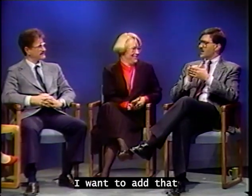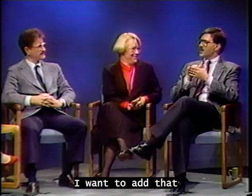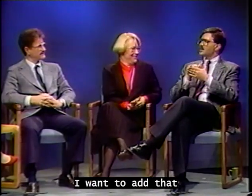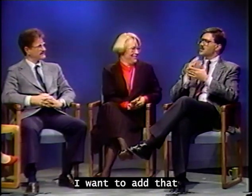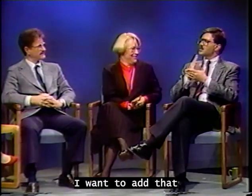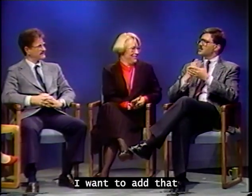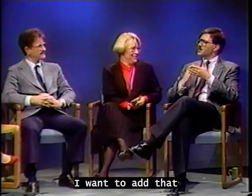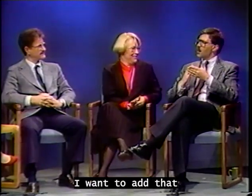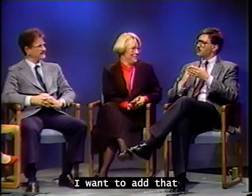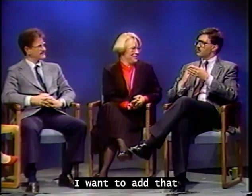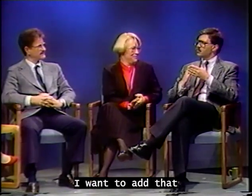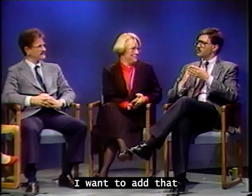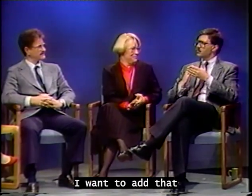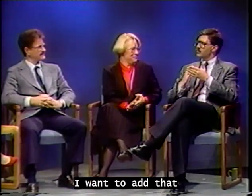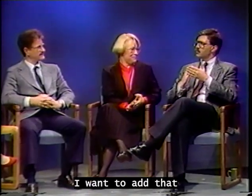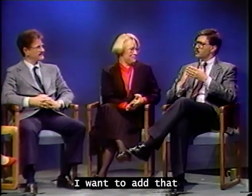I want to add that